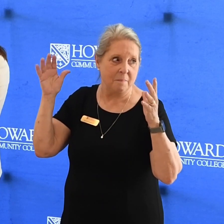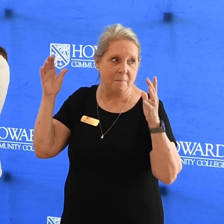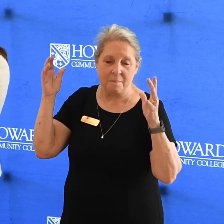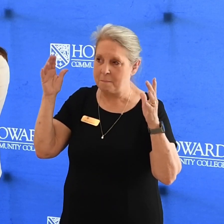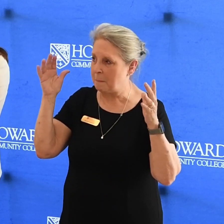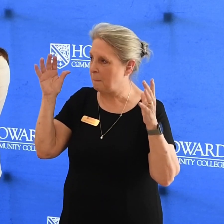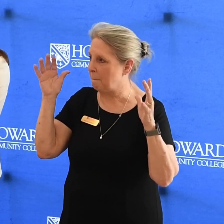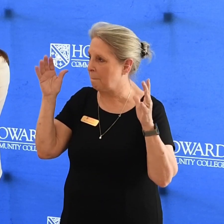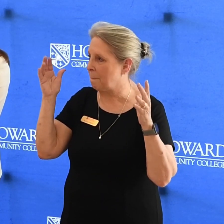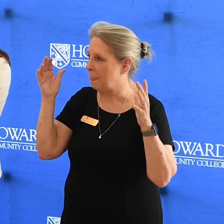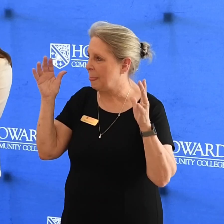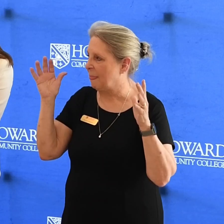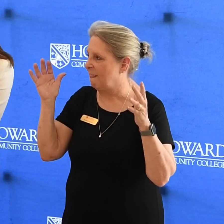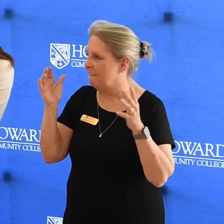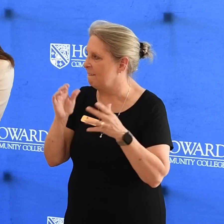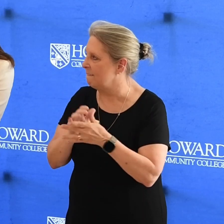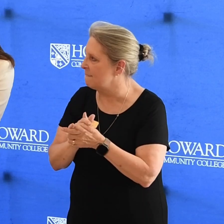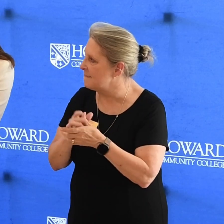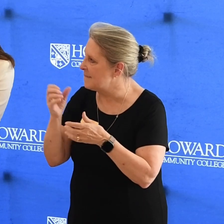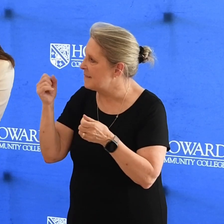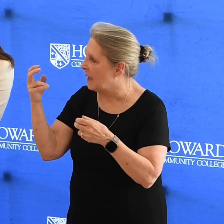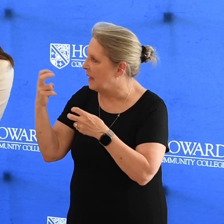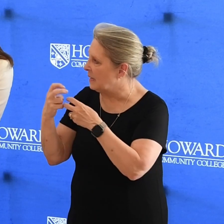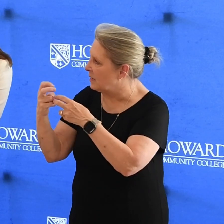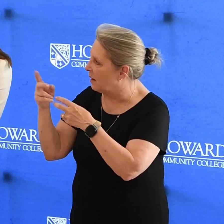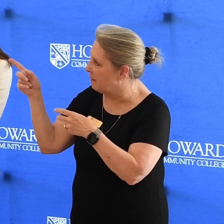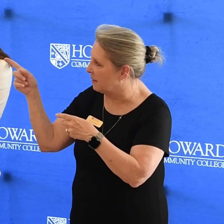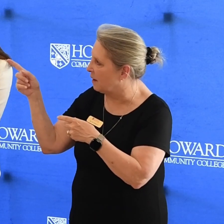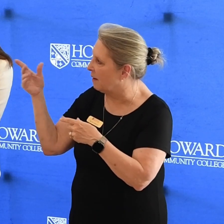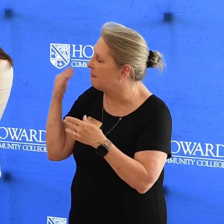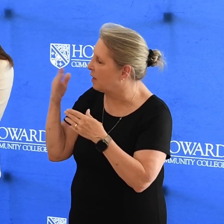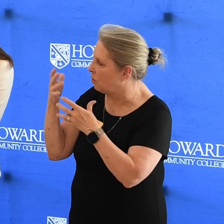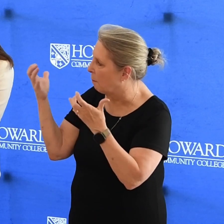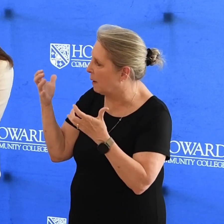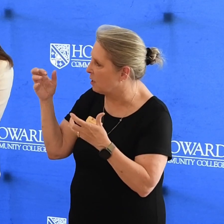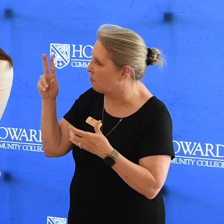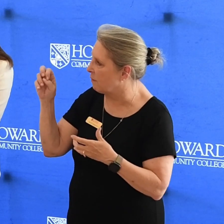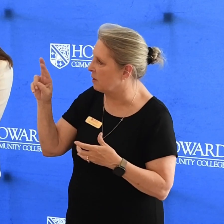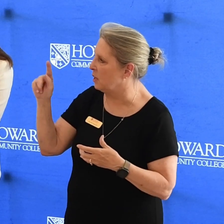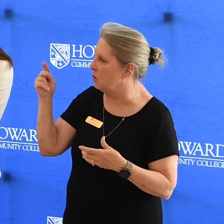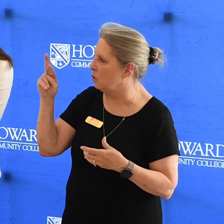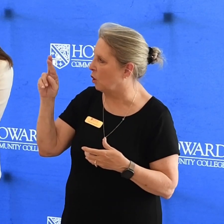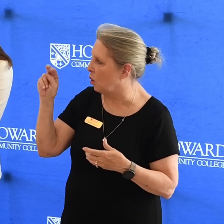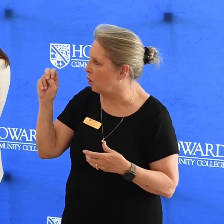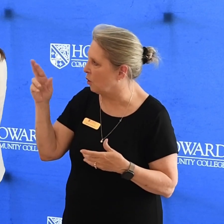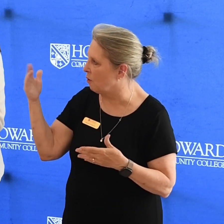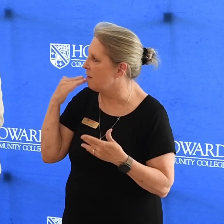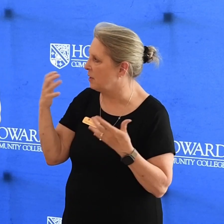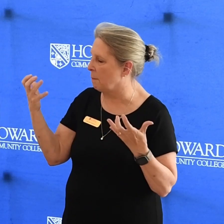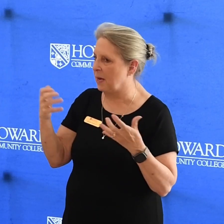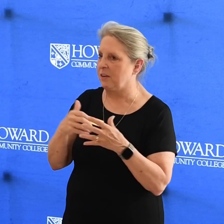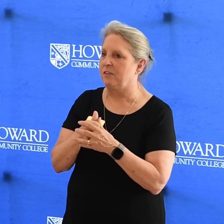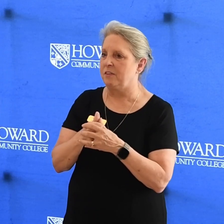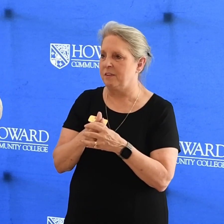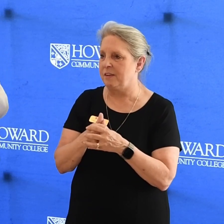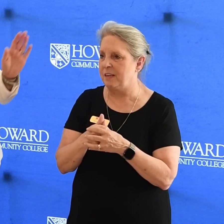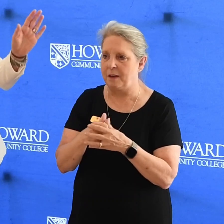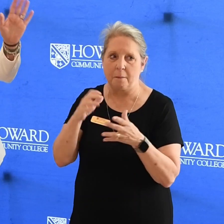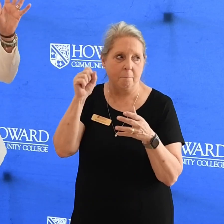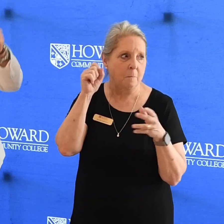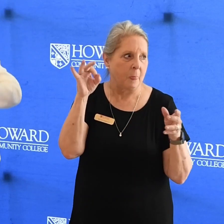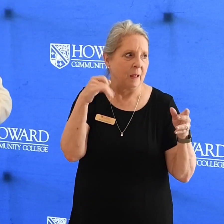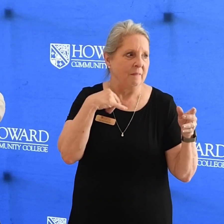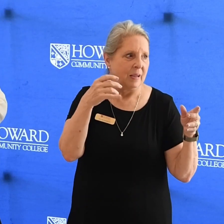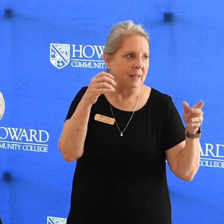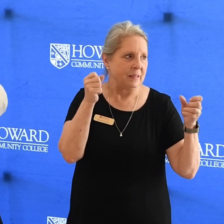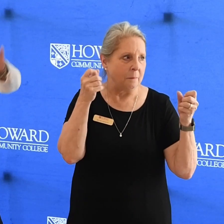Our incoming chair, Reverend Turner, thank you so much. You see what you have your work cut out for you. Yeah. And my staff, I see